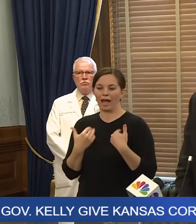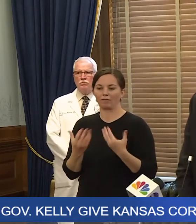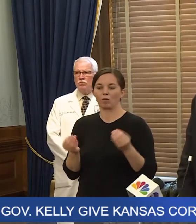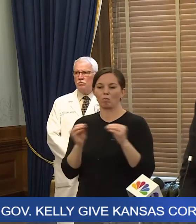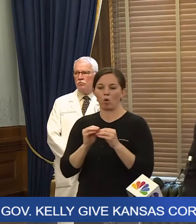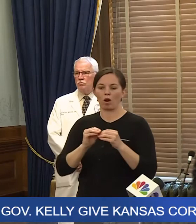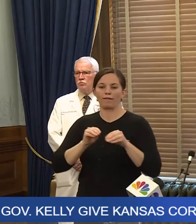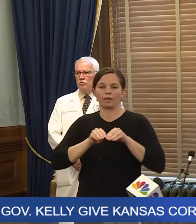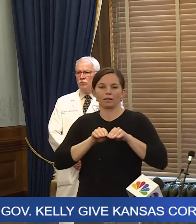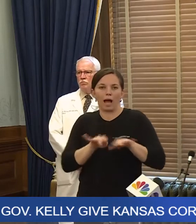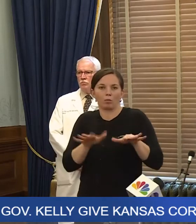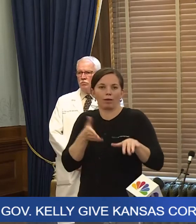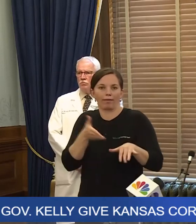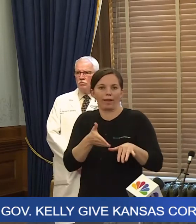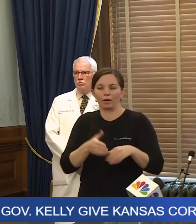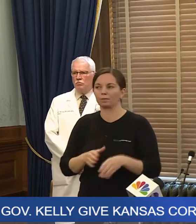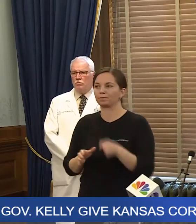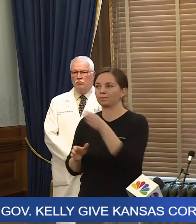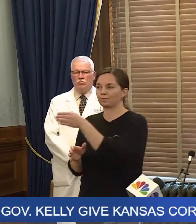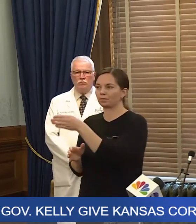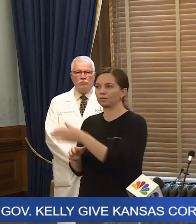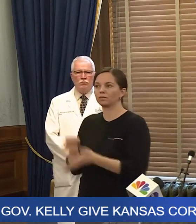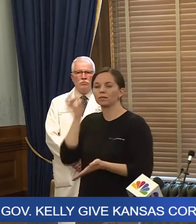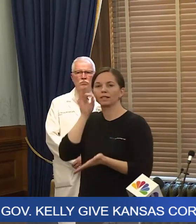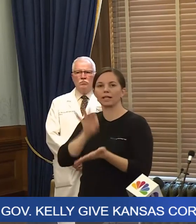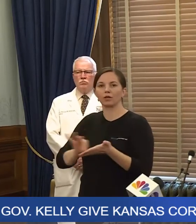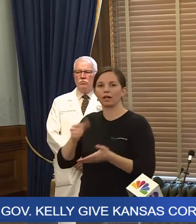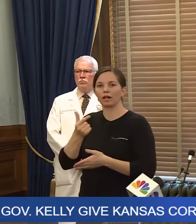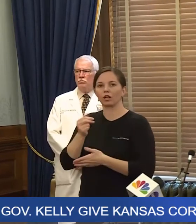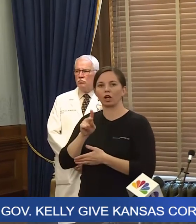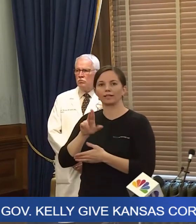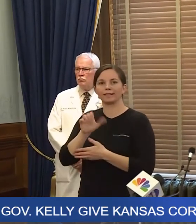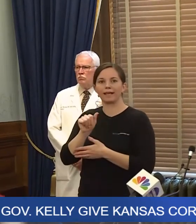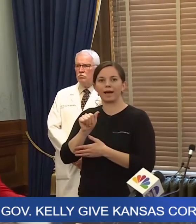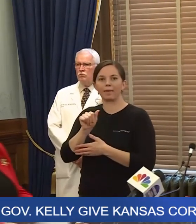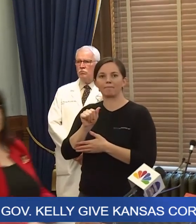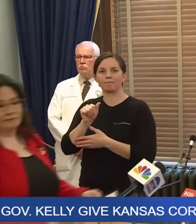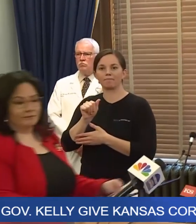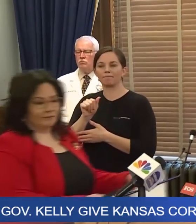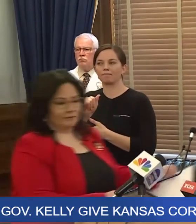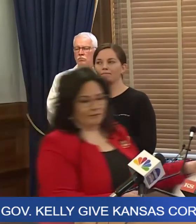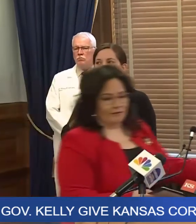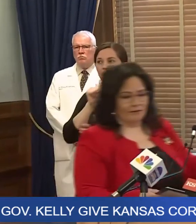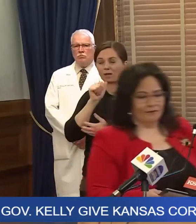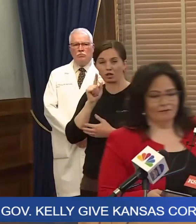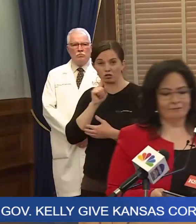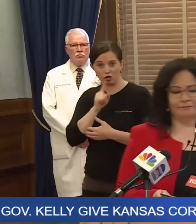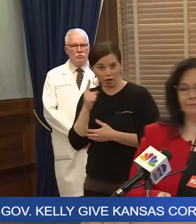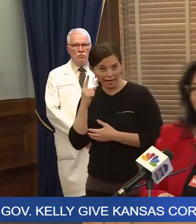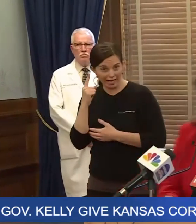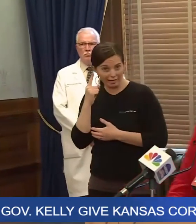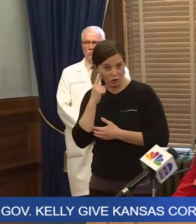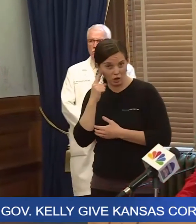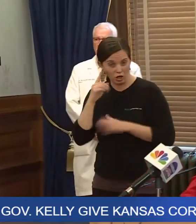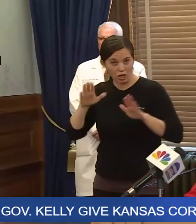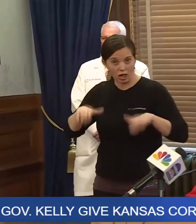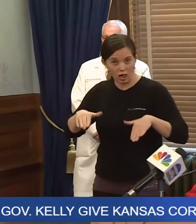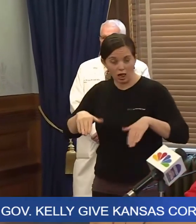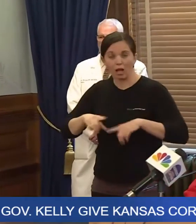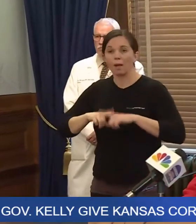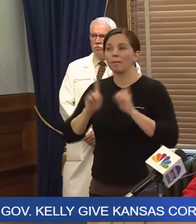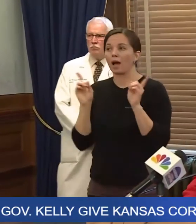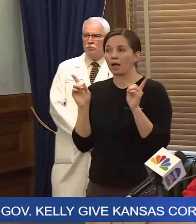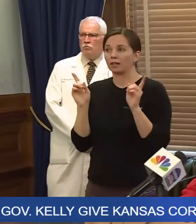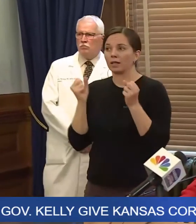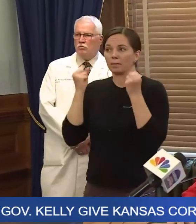outbreak. Secretary Garcia, I'm not sure if you've heard this, I've brought it up a couple of times, that we're getting a lot